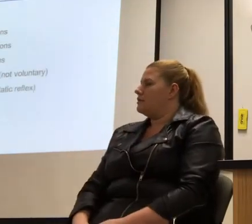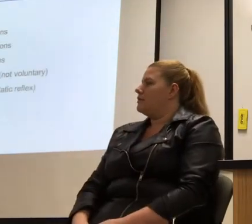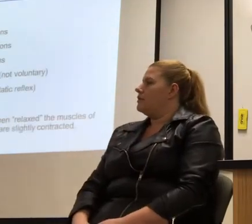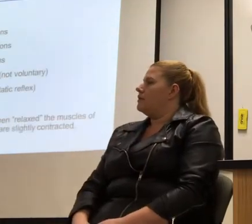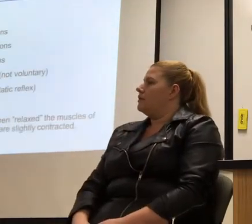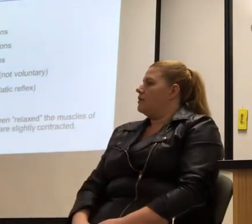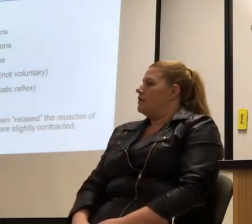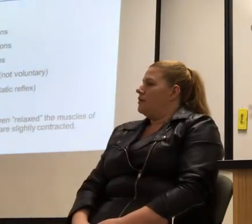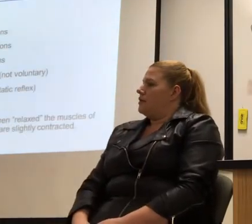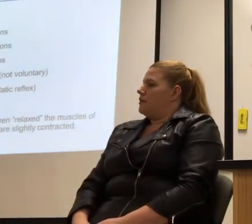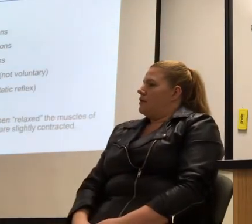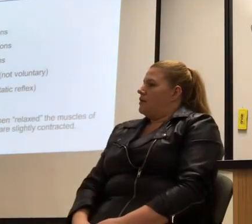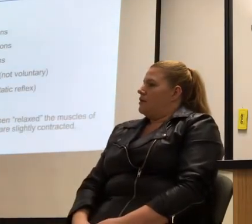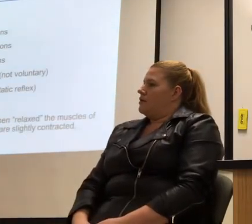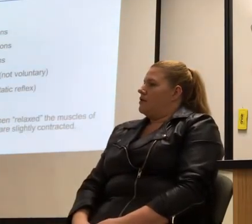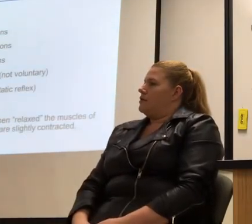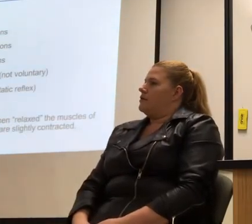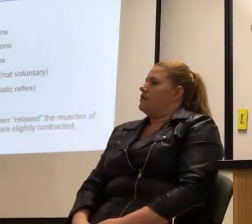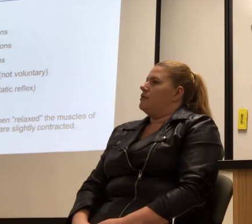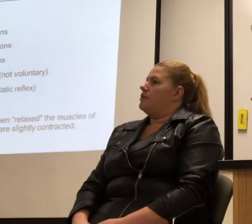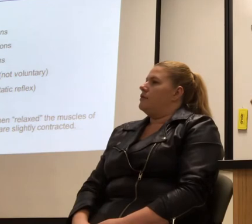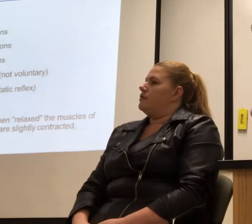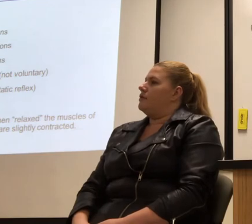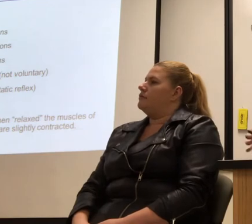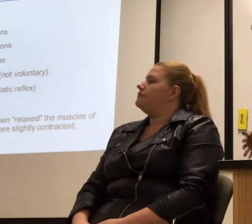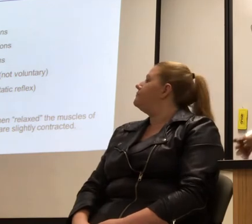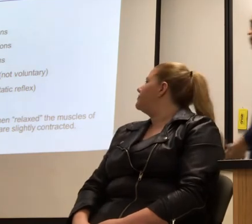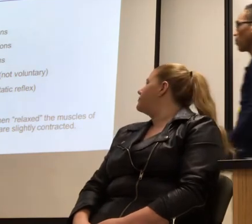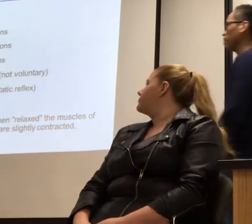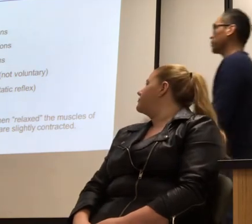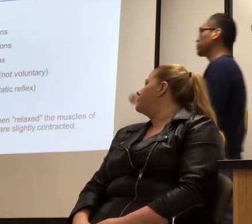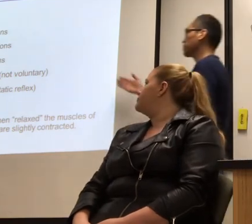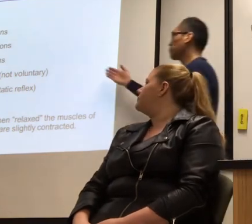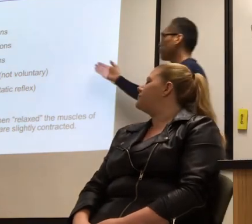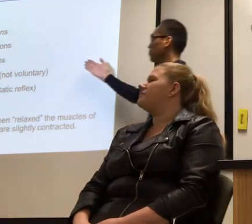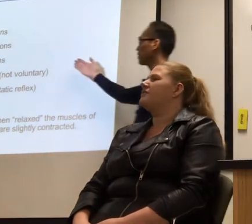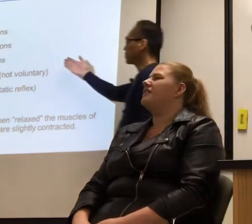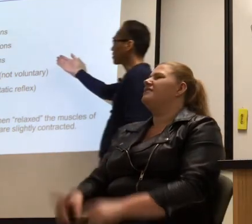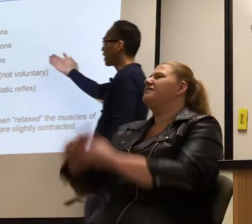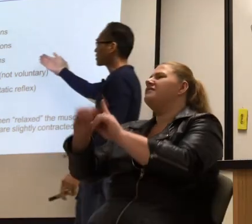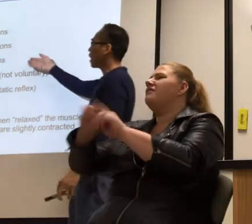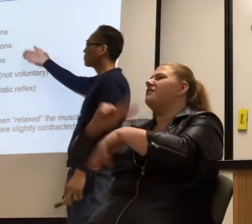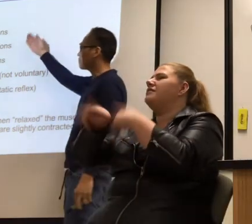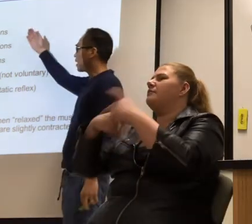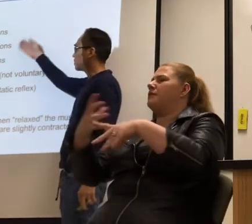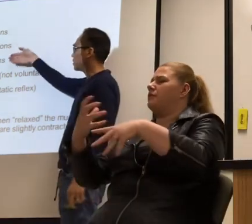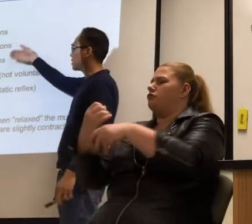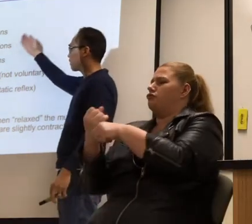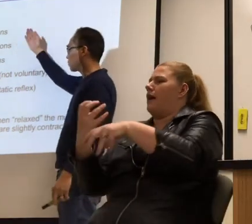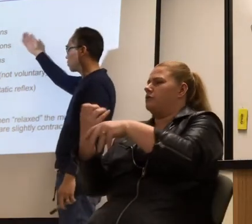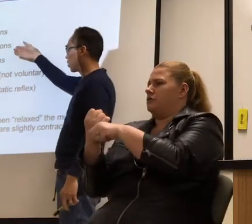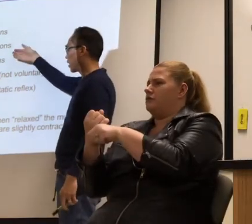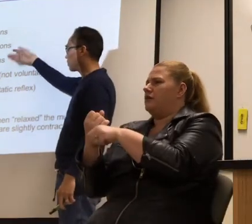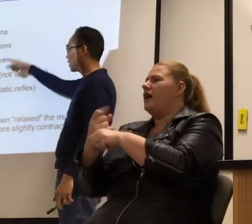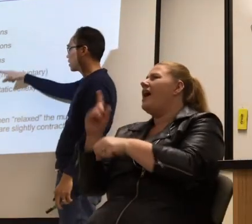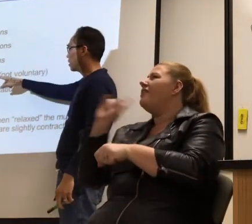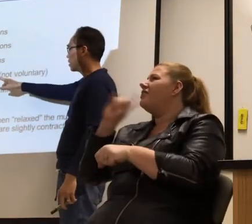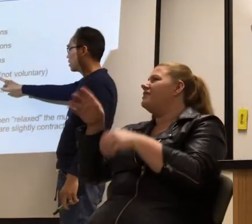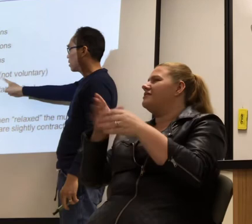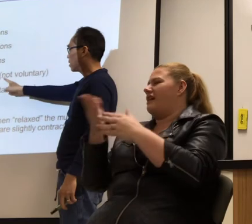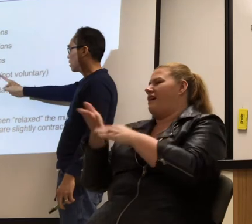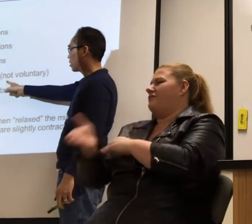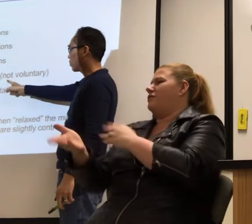So there's different kinds of contract. We mostly talk about these in this class. I'll define these after the break,